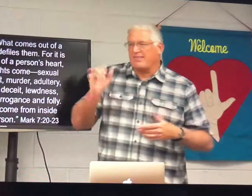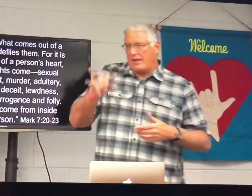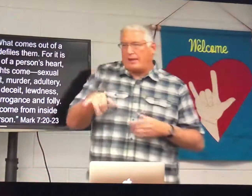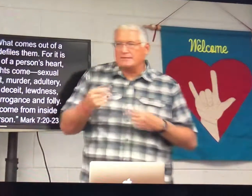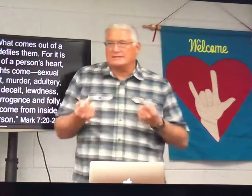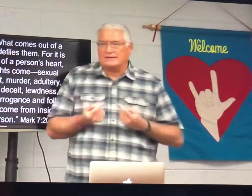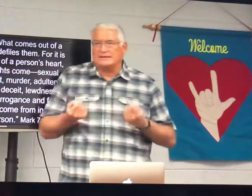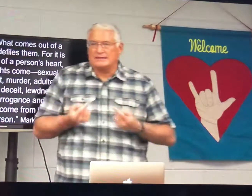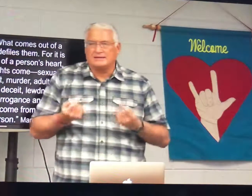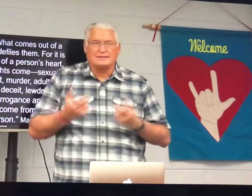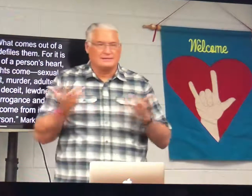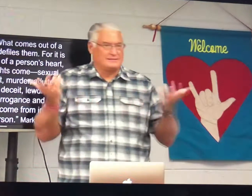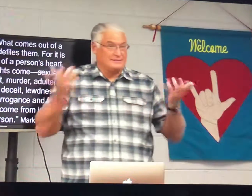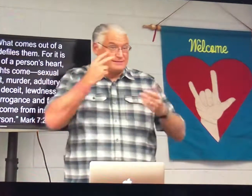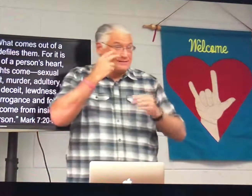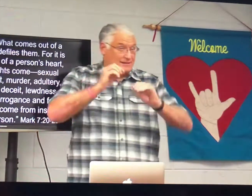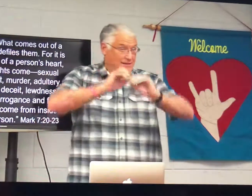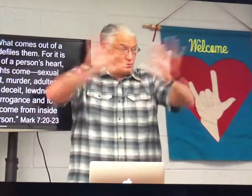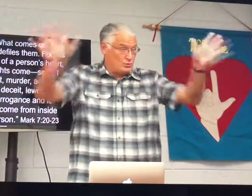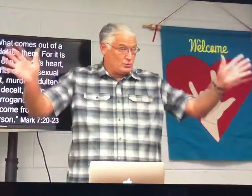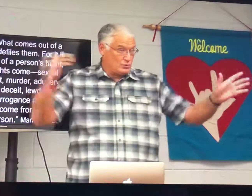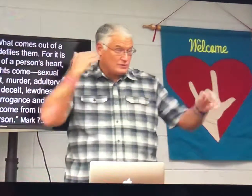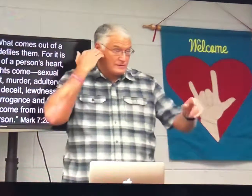Short answer is no. 3-0.